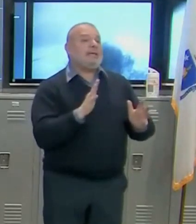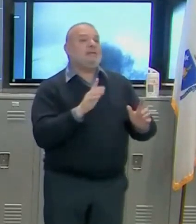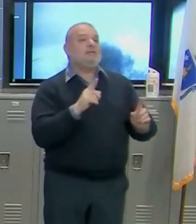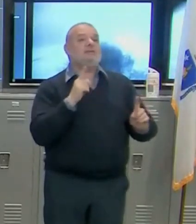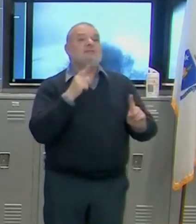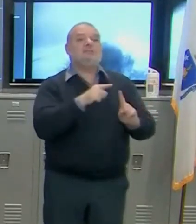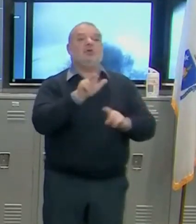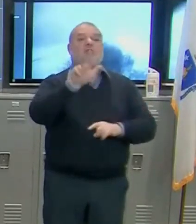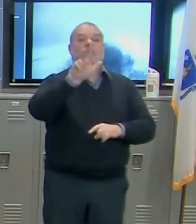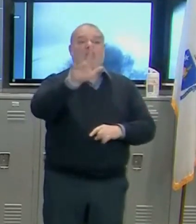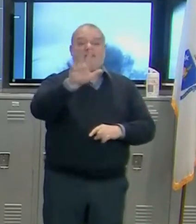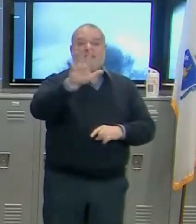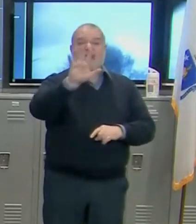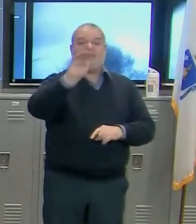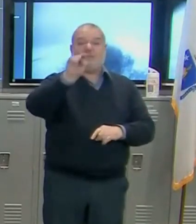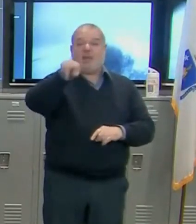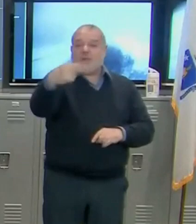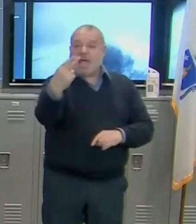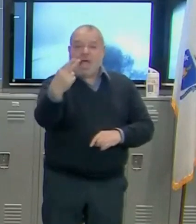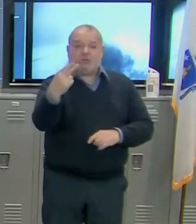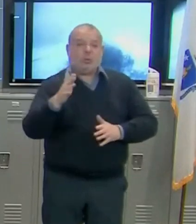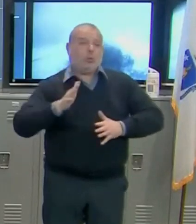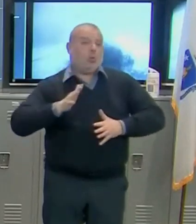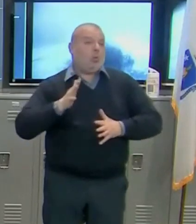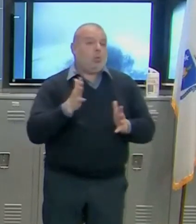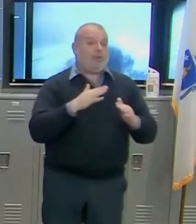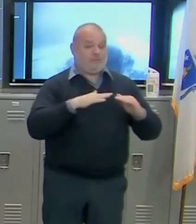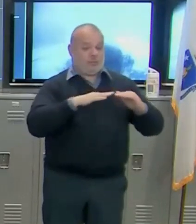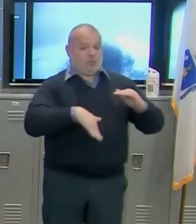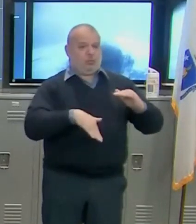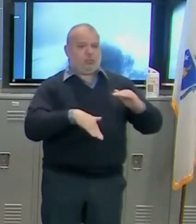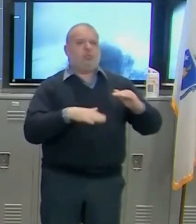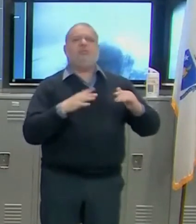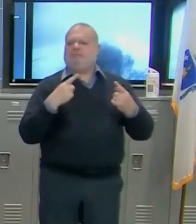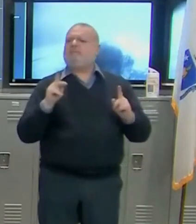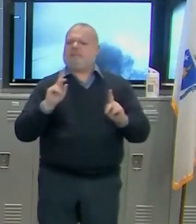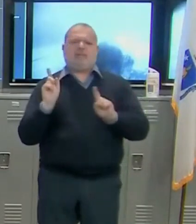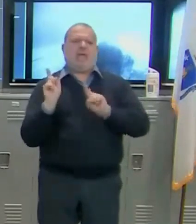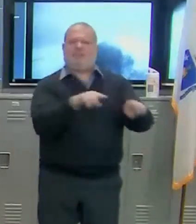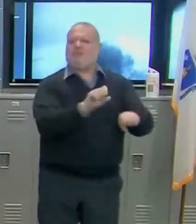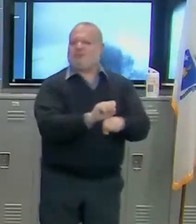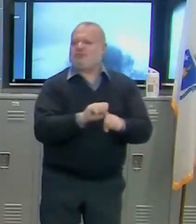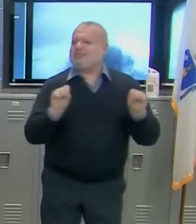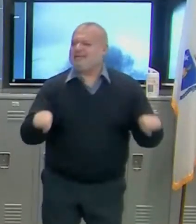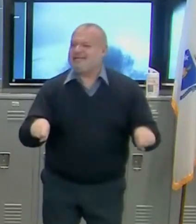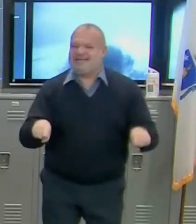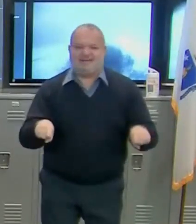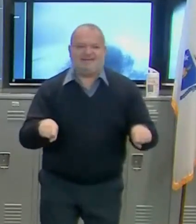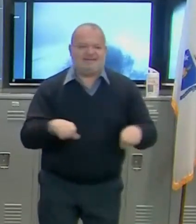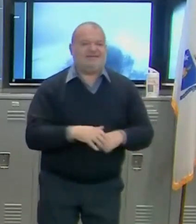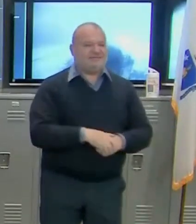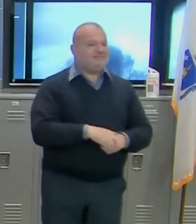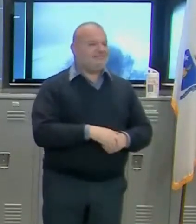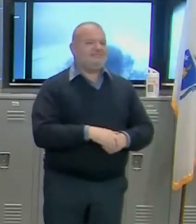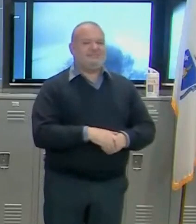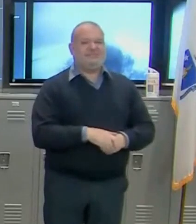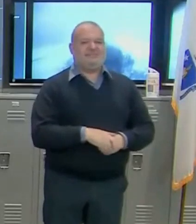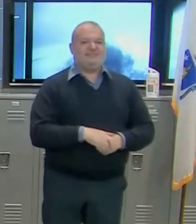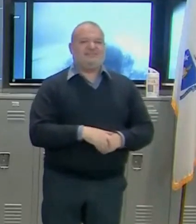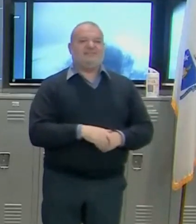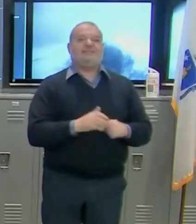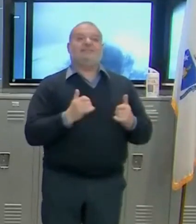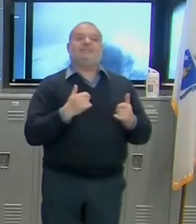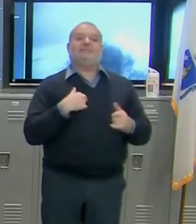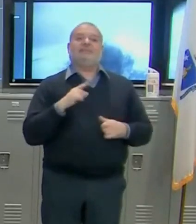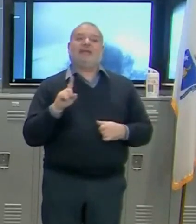utilize their bucket trucks and focus on power restoration efforts and move quickly through the day tomorrow to get the power back on. We ask all those